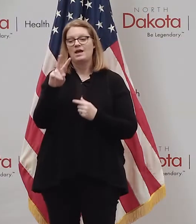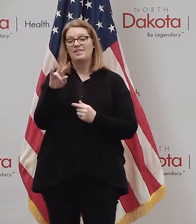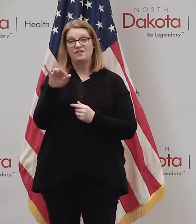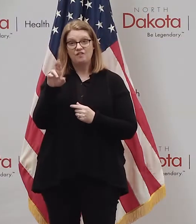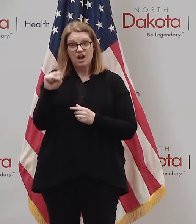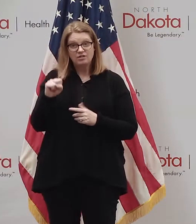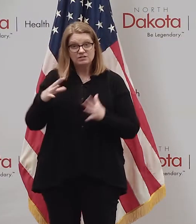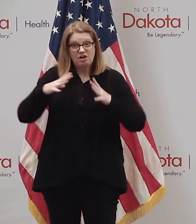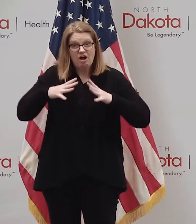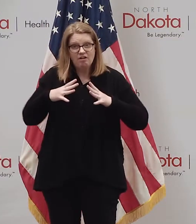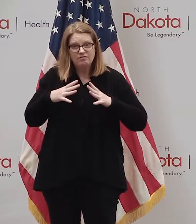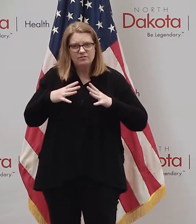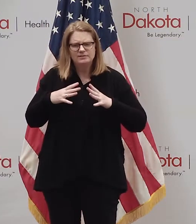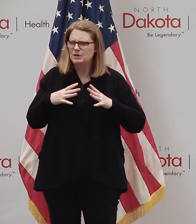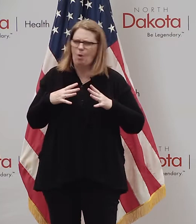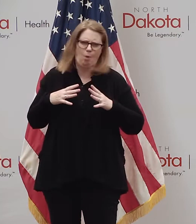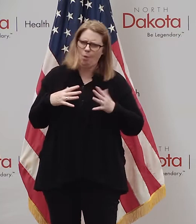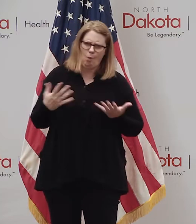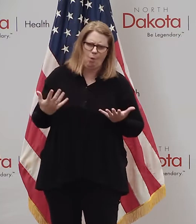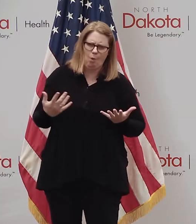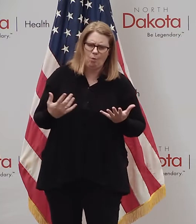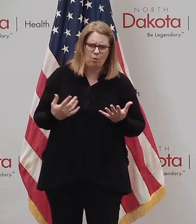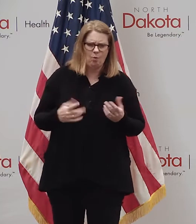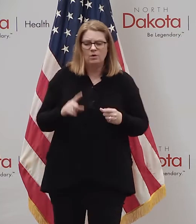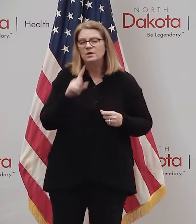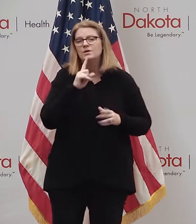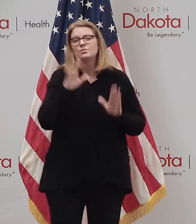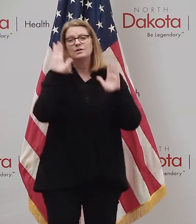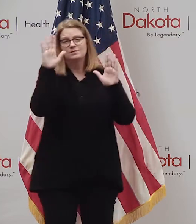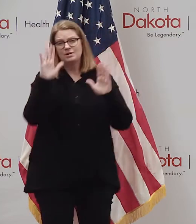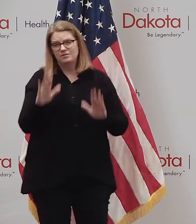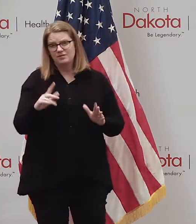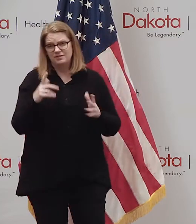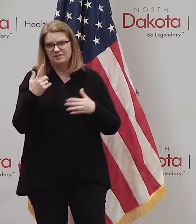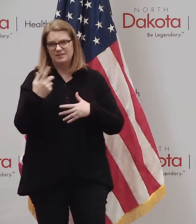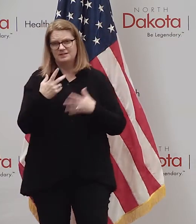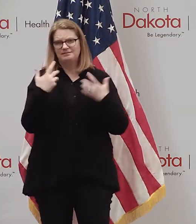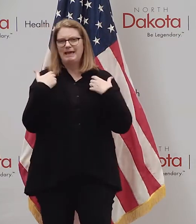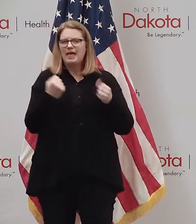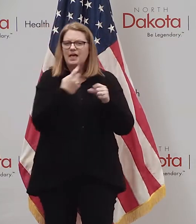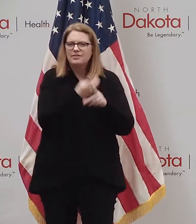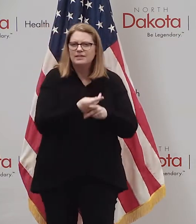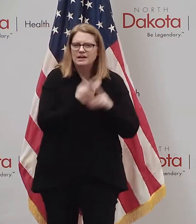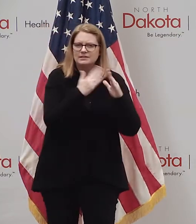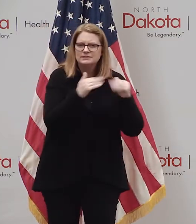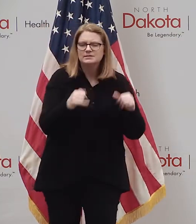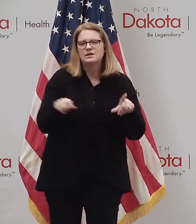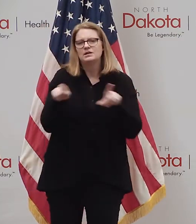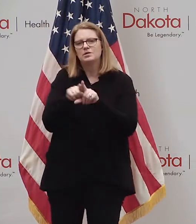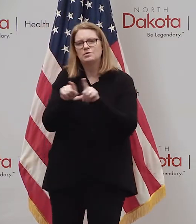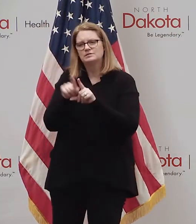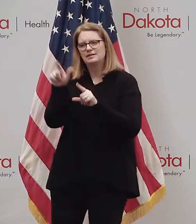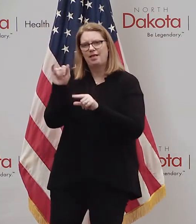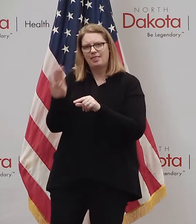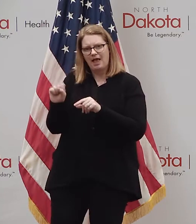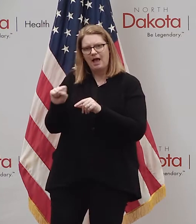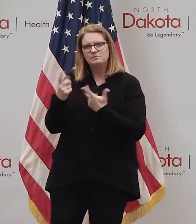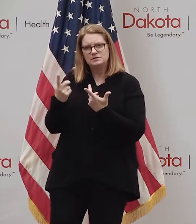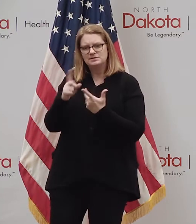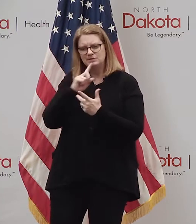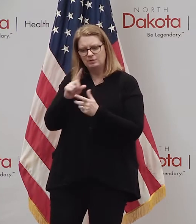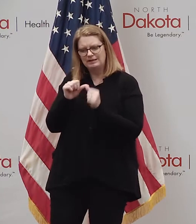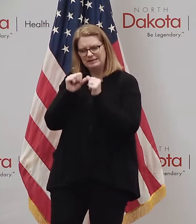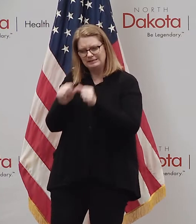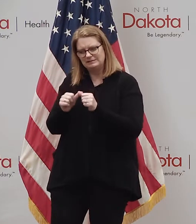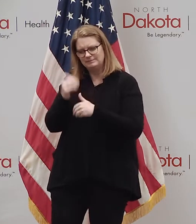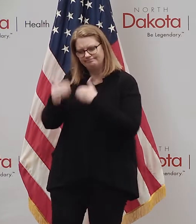take the weekend off, and it's great that all of the people in our healthcare system and the labs also kept on working over the weekend to help us stay on top of